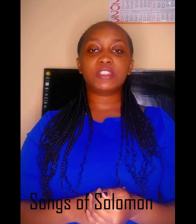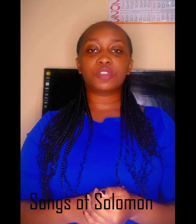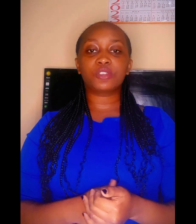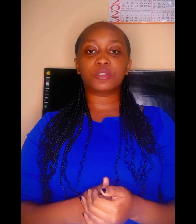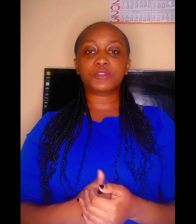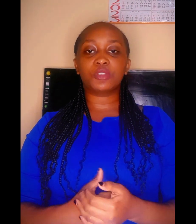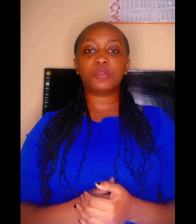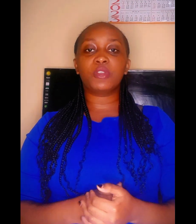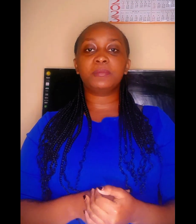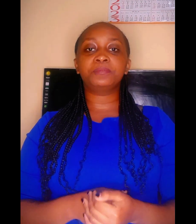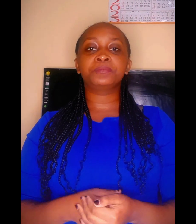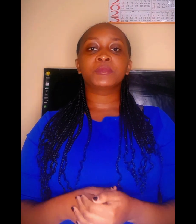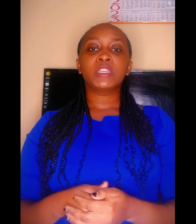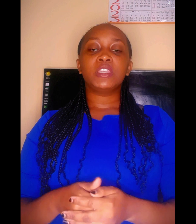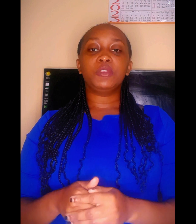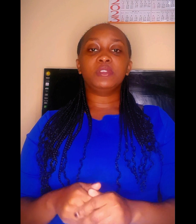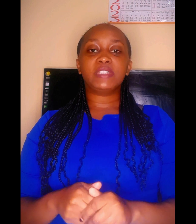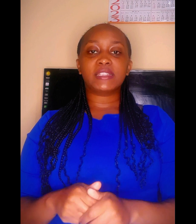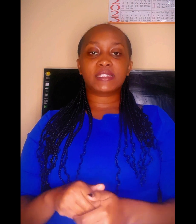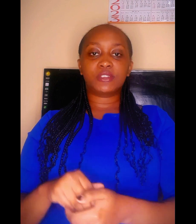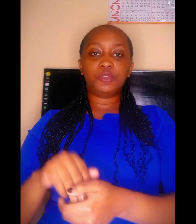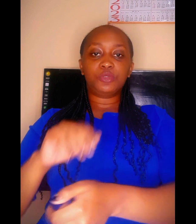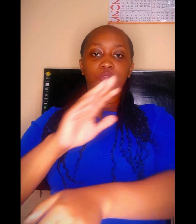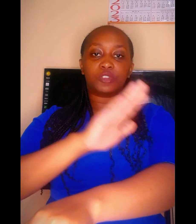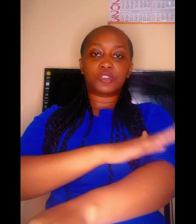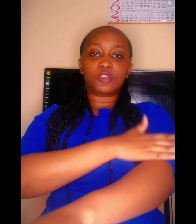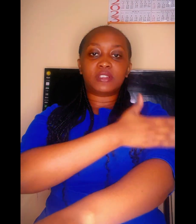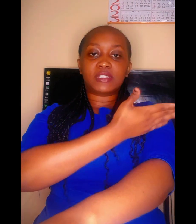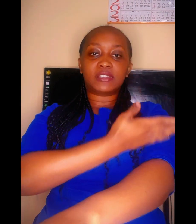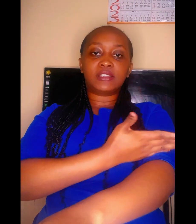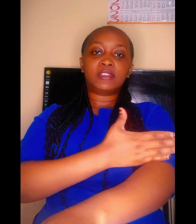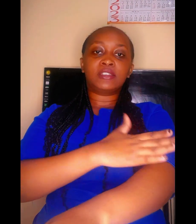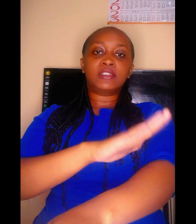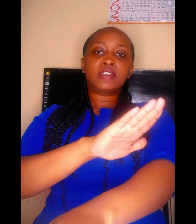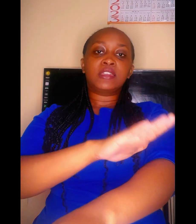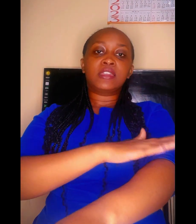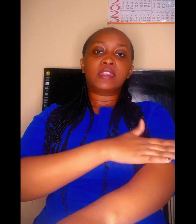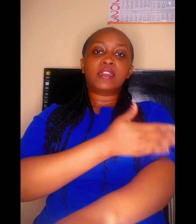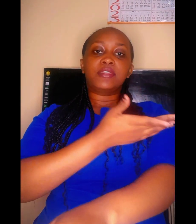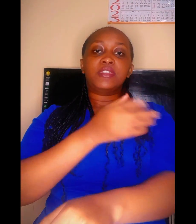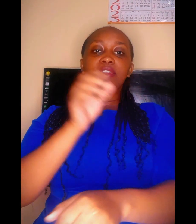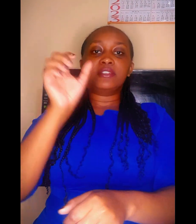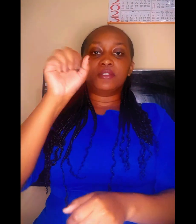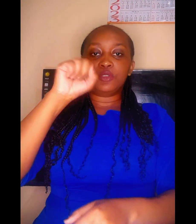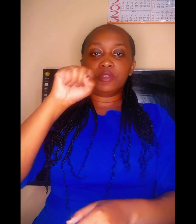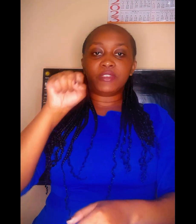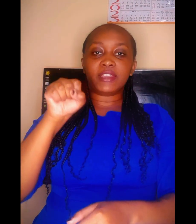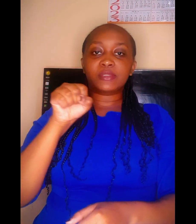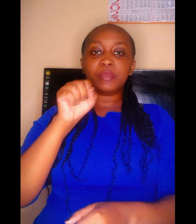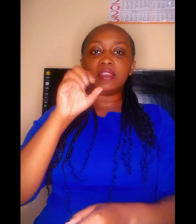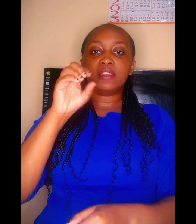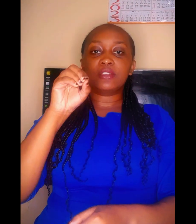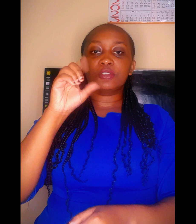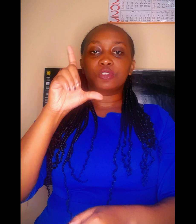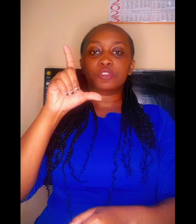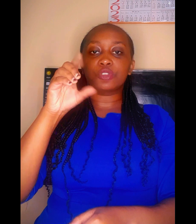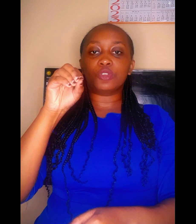Songs of Solomon, you'll just do Songs. Then you'll fingerspell